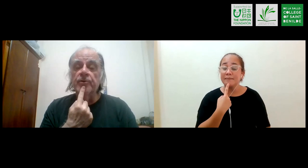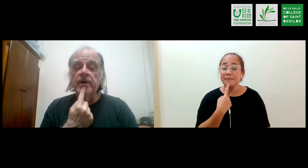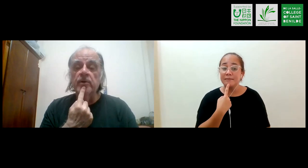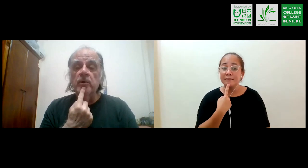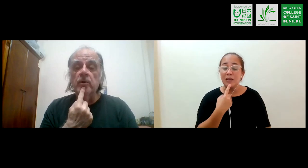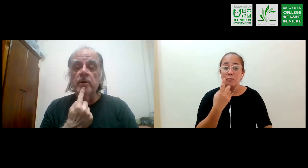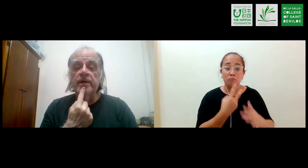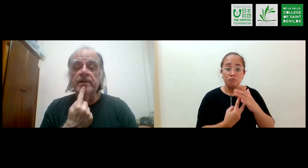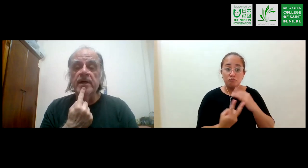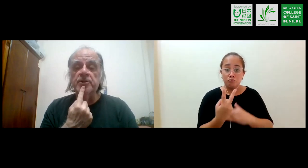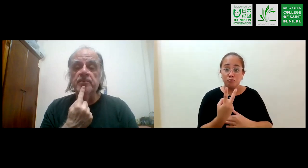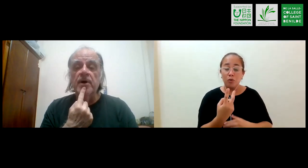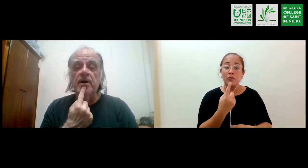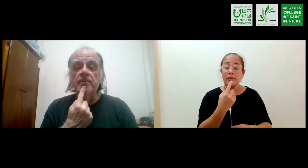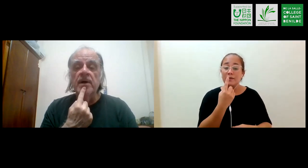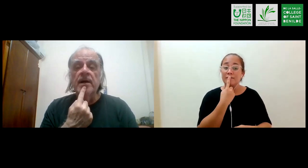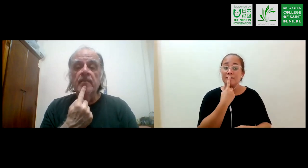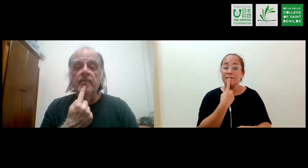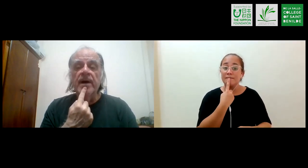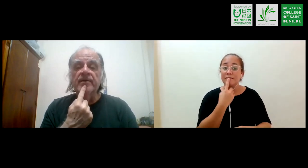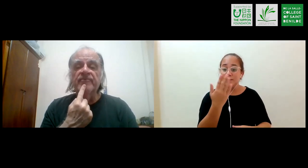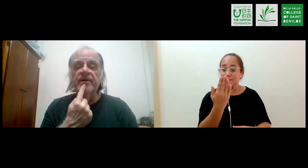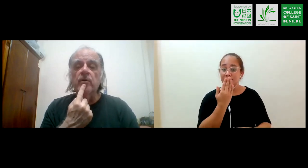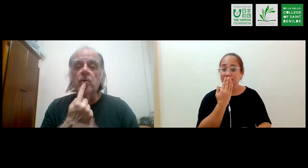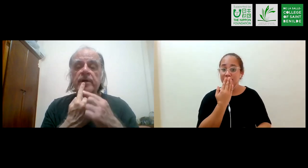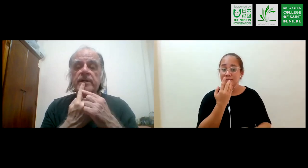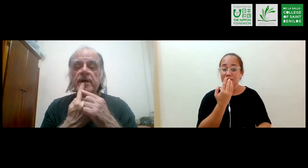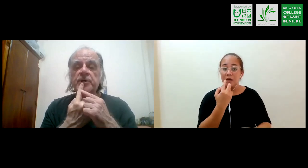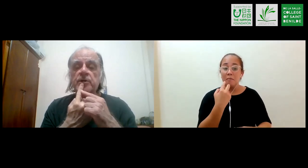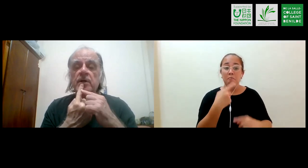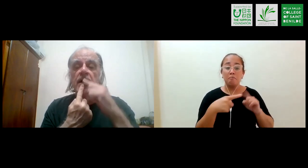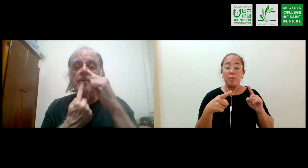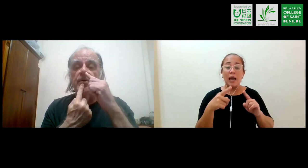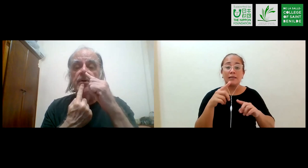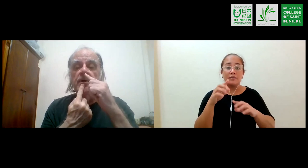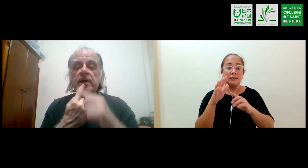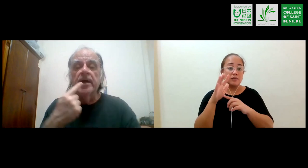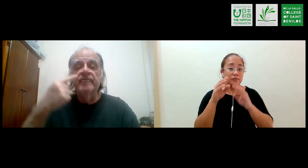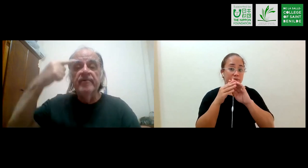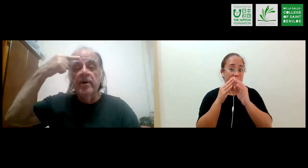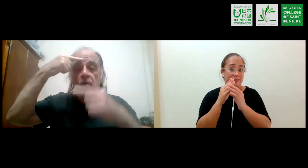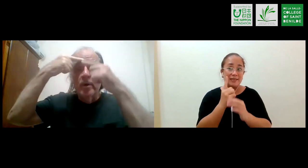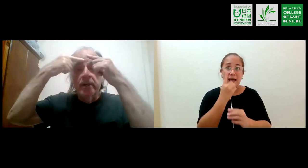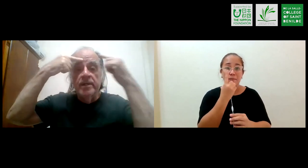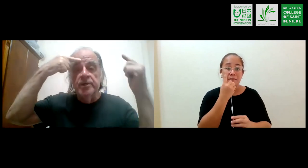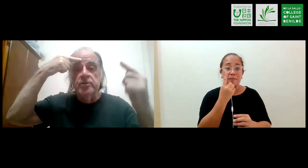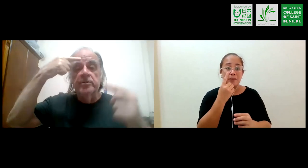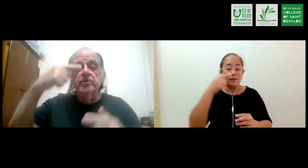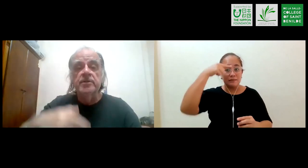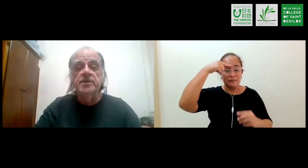are inward orientation palm, but finger orientation up and finger orientation to the